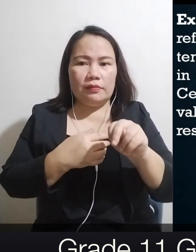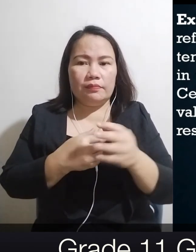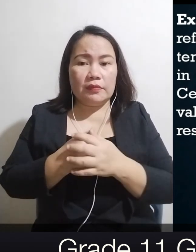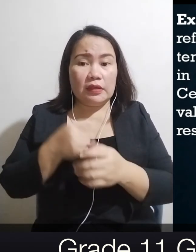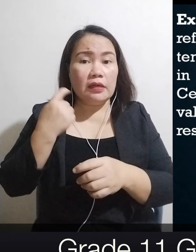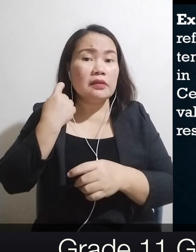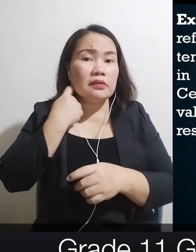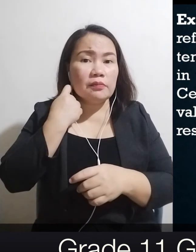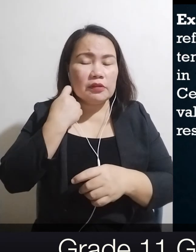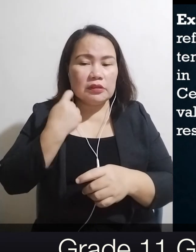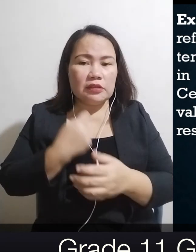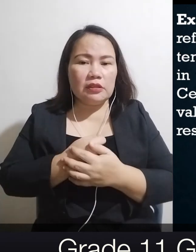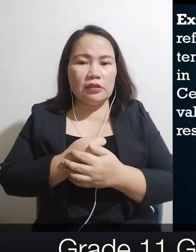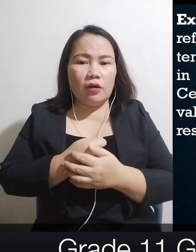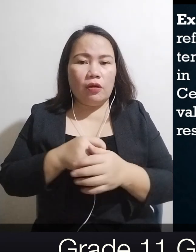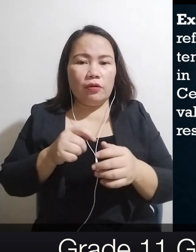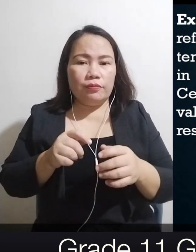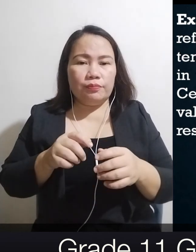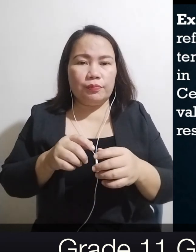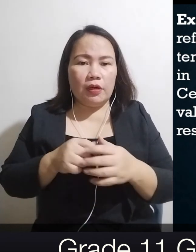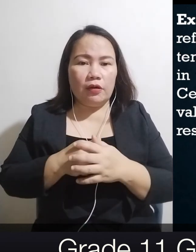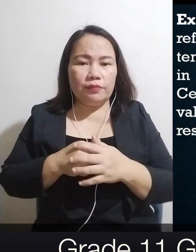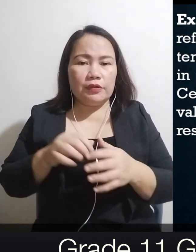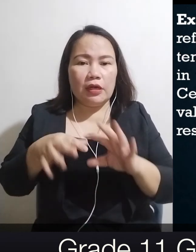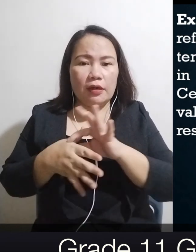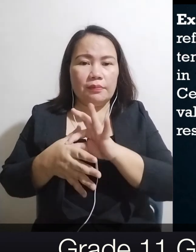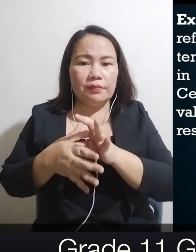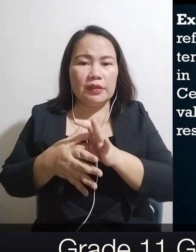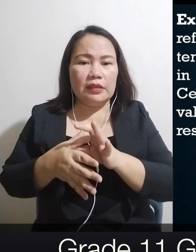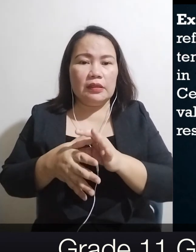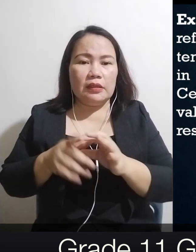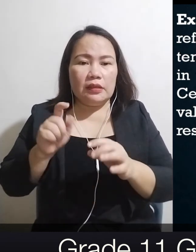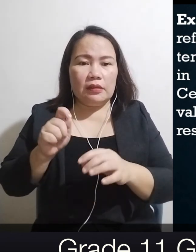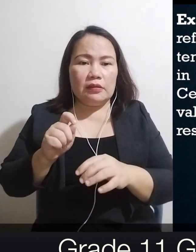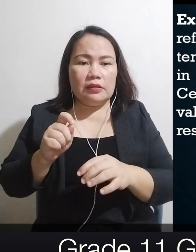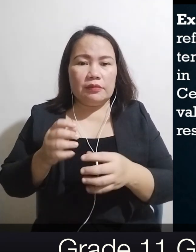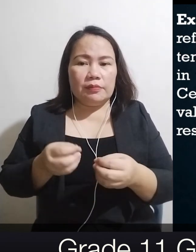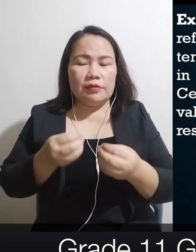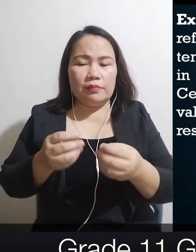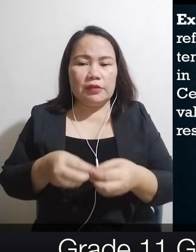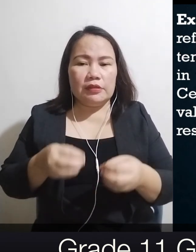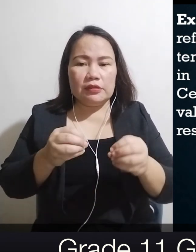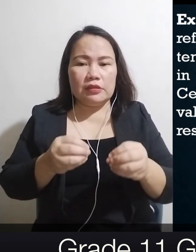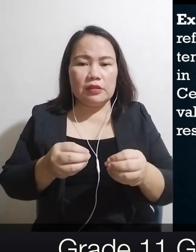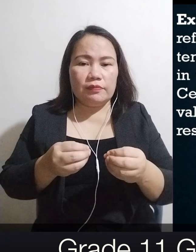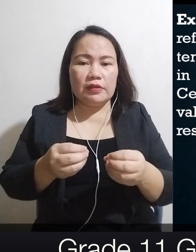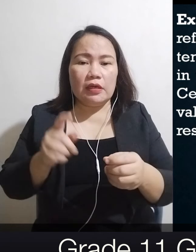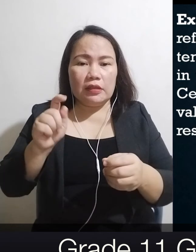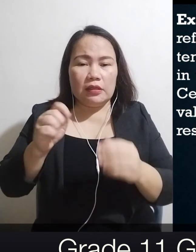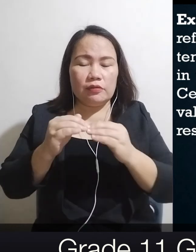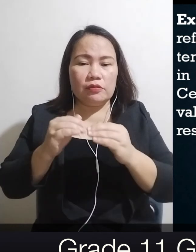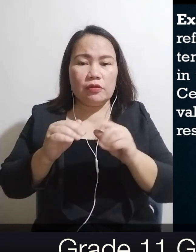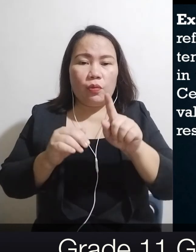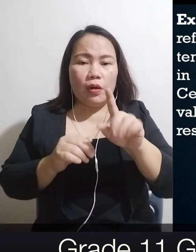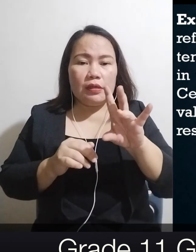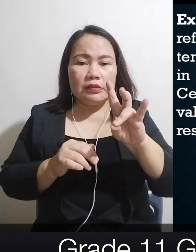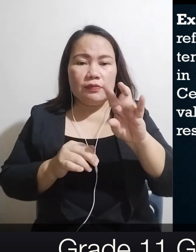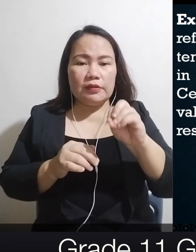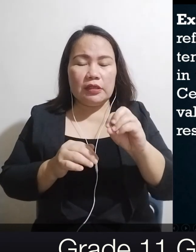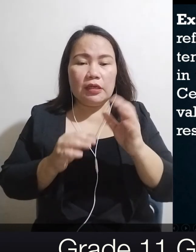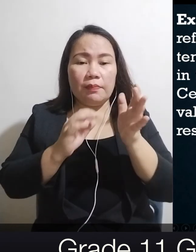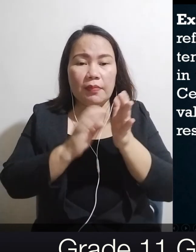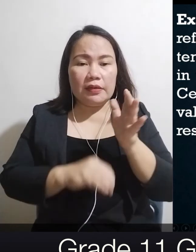oven. The temperature T of the slab T minutes after being placed in the oven is given by T is equal